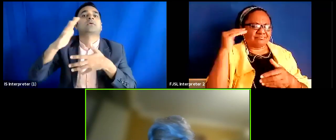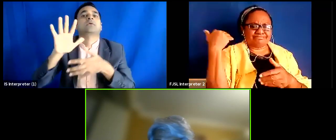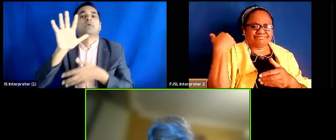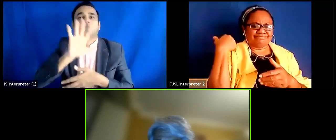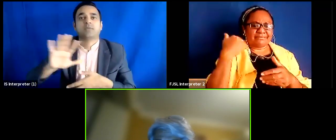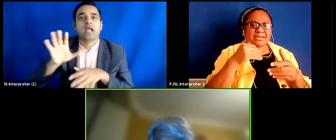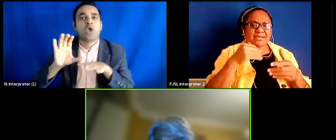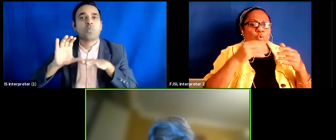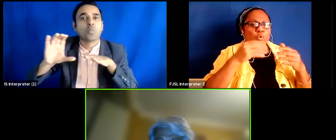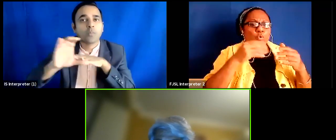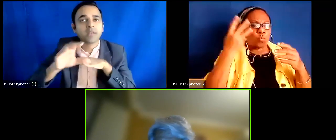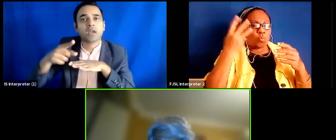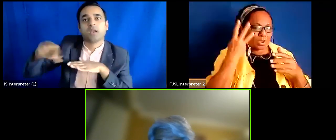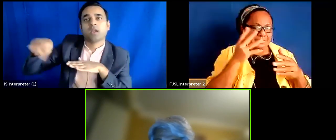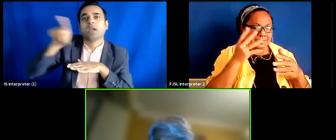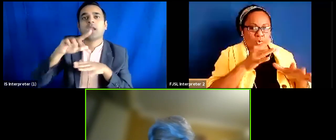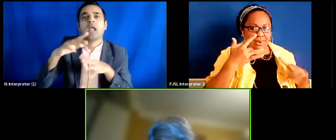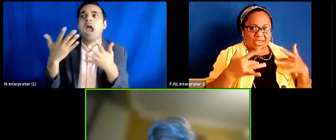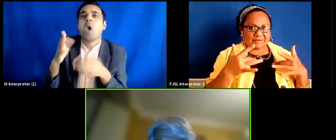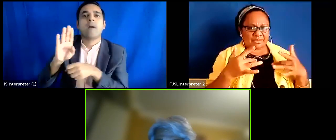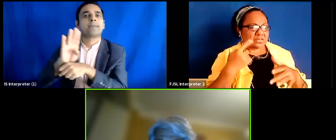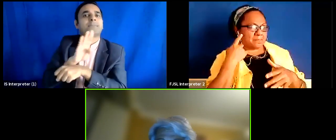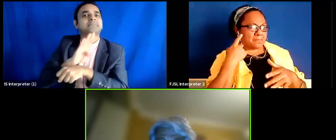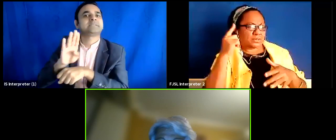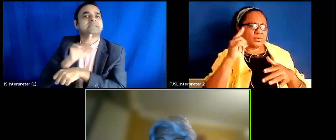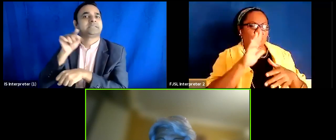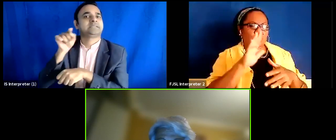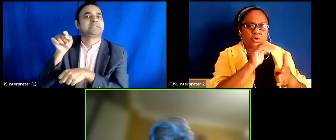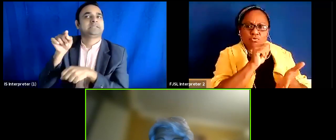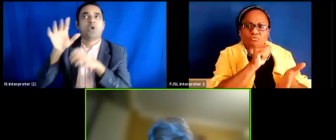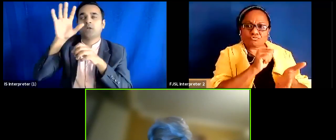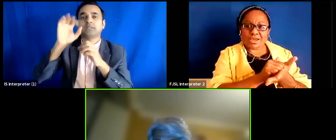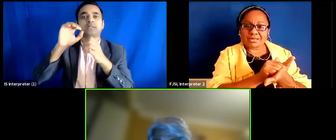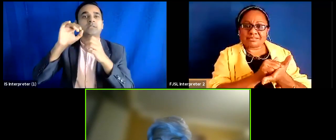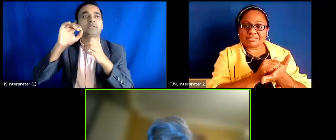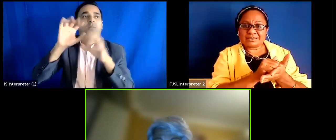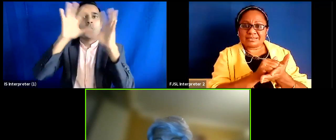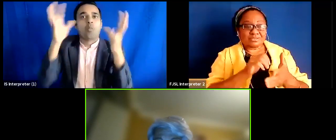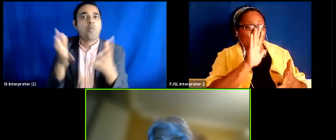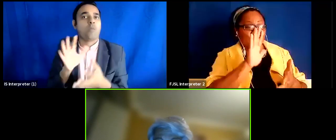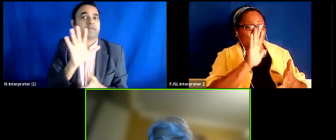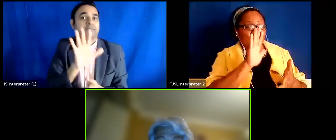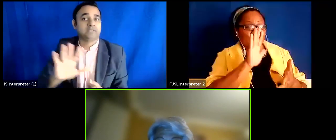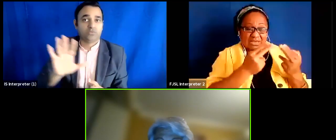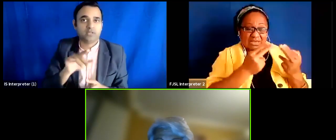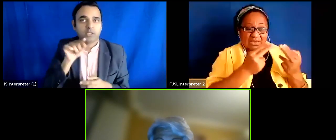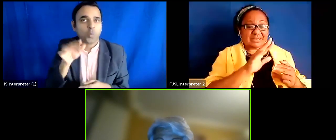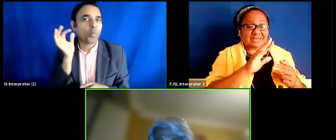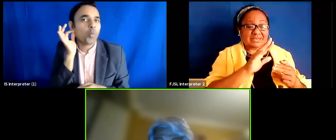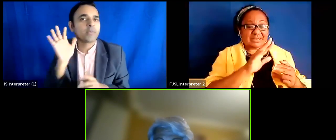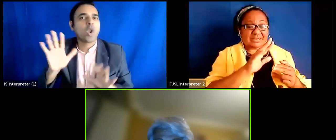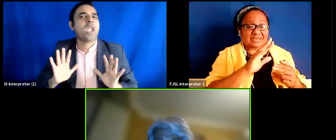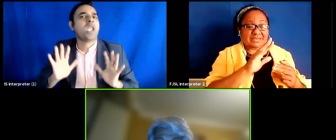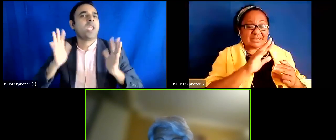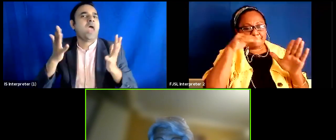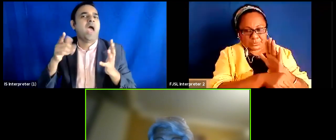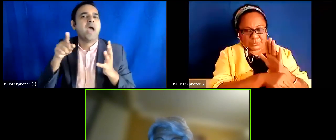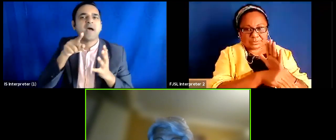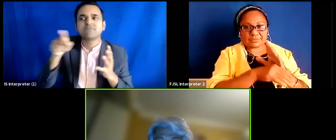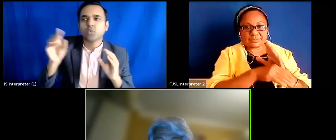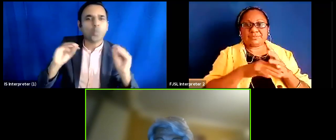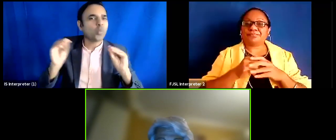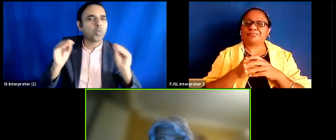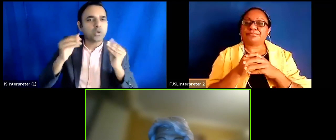Disrespecting their rights, increasing the vulnerability of their families and their livelihoods, and capturing states